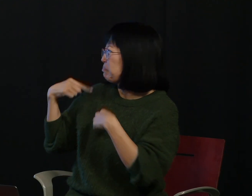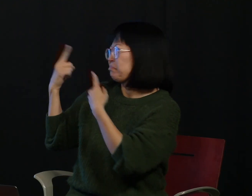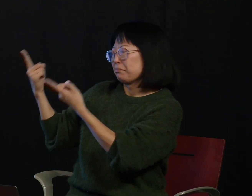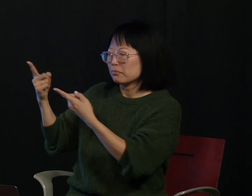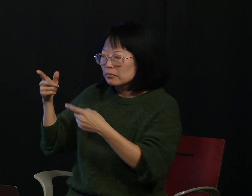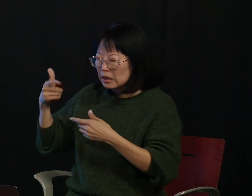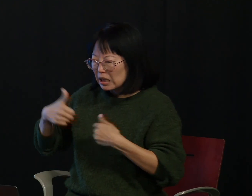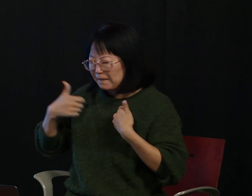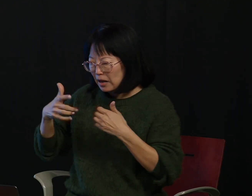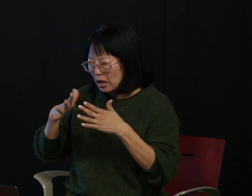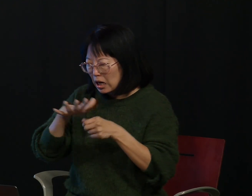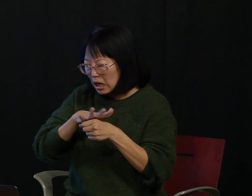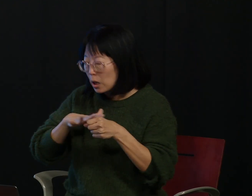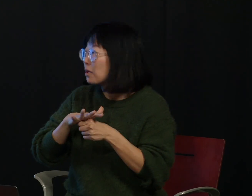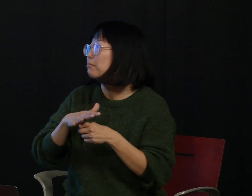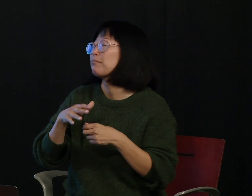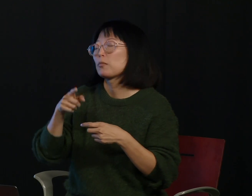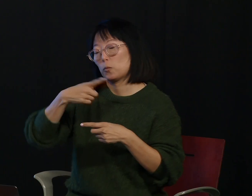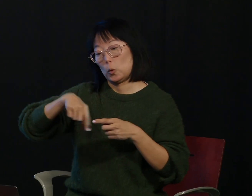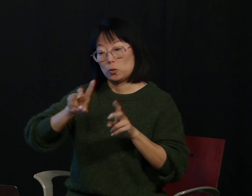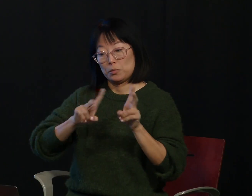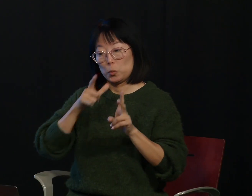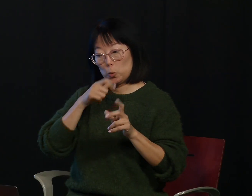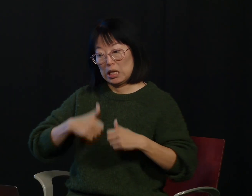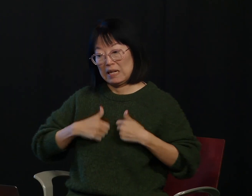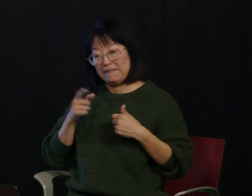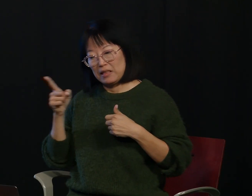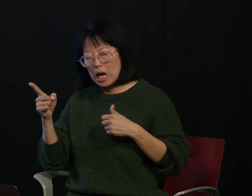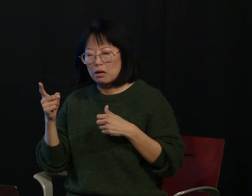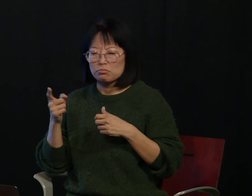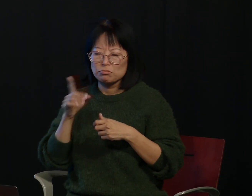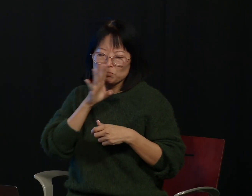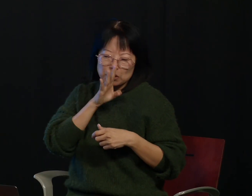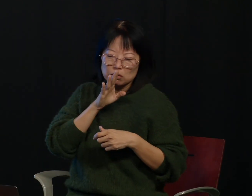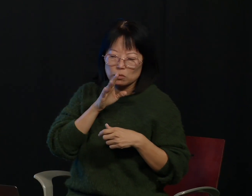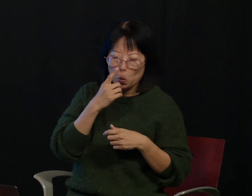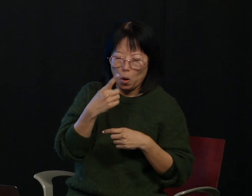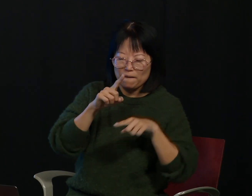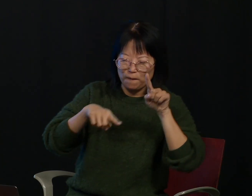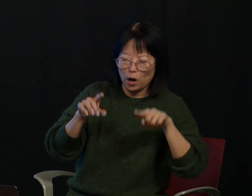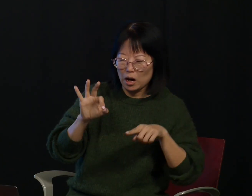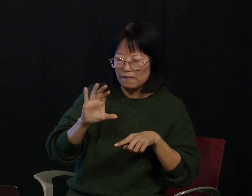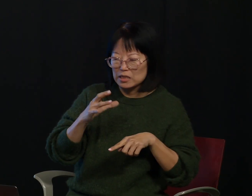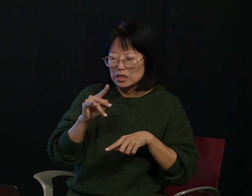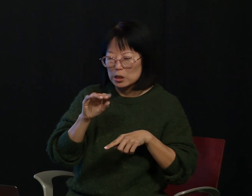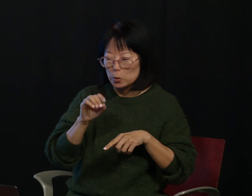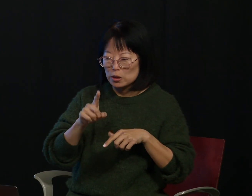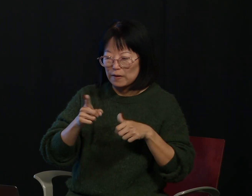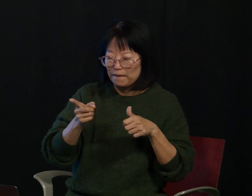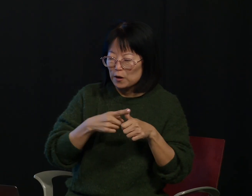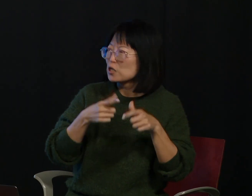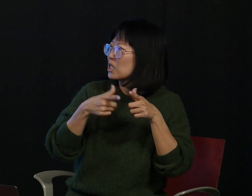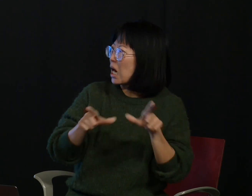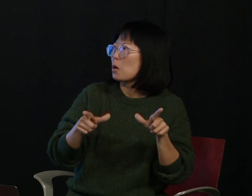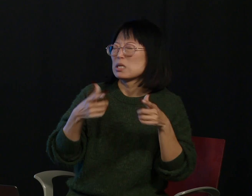And they have lived in this area for a long time. People who live there speak one variety of Chitino as their first